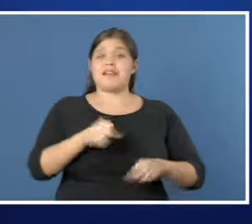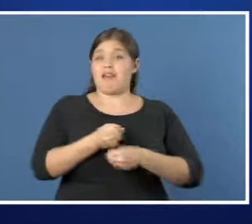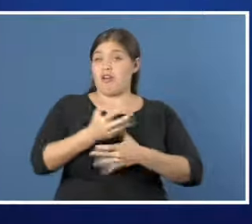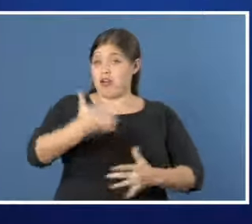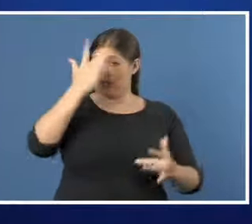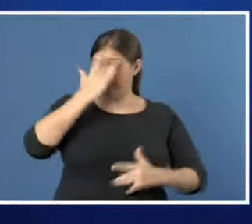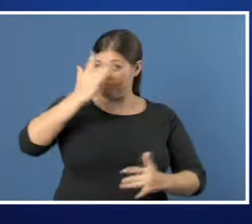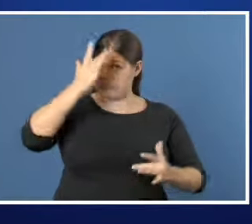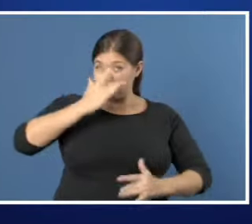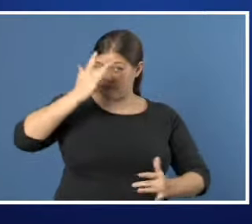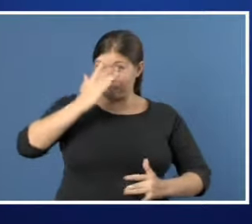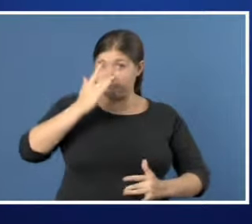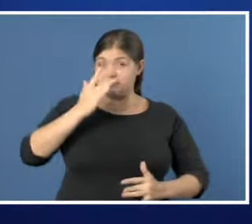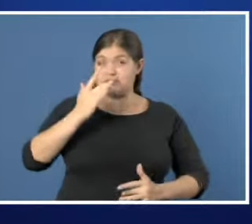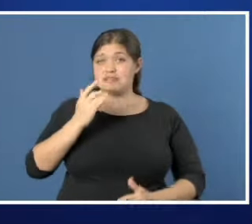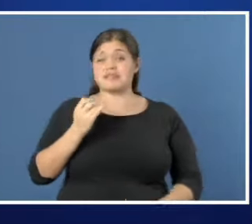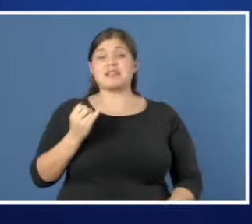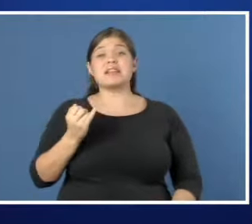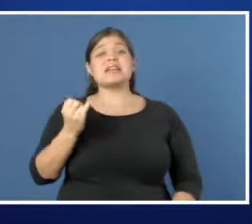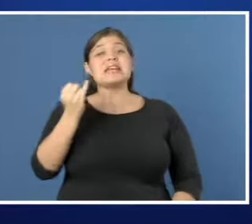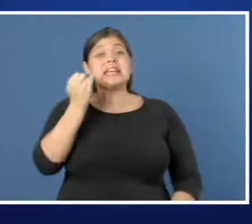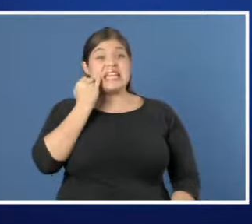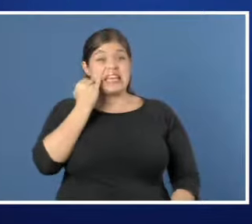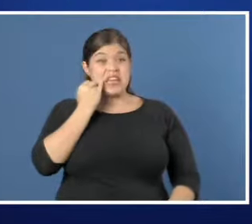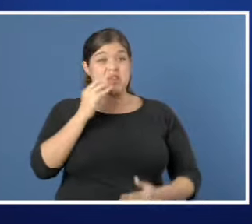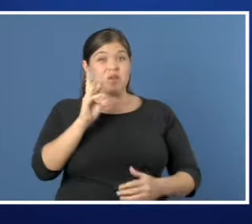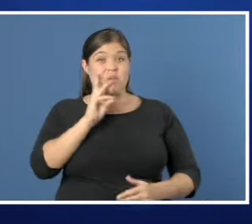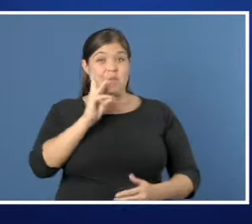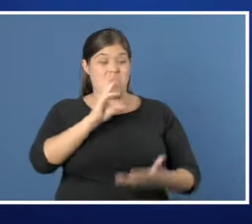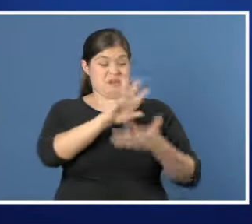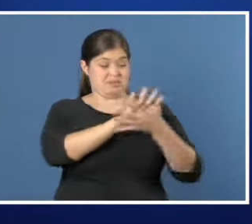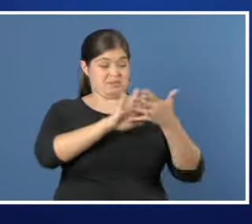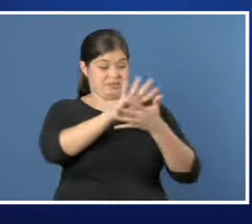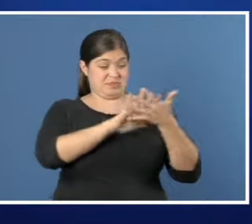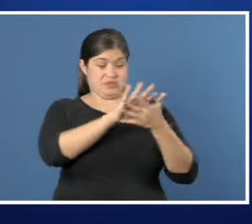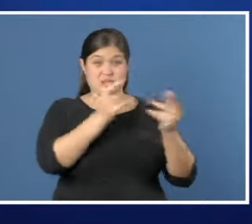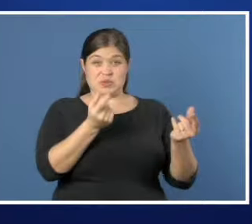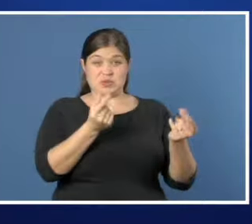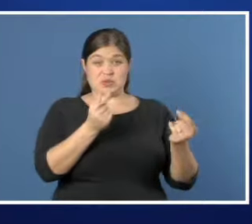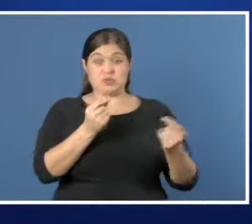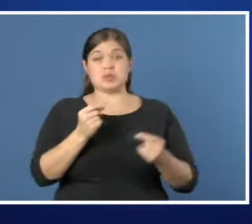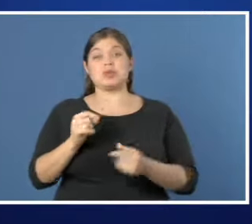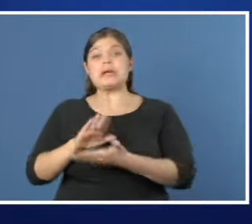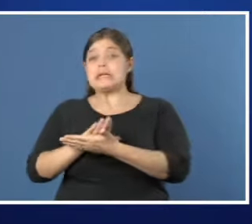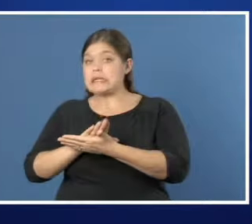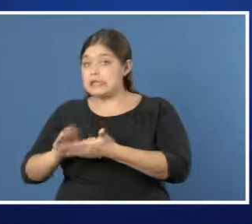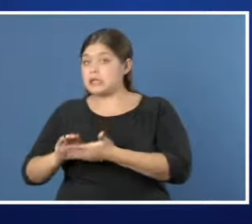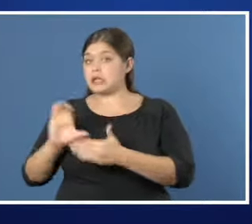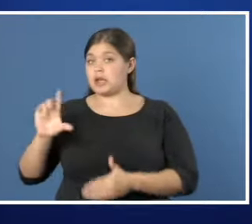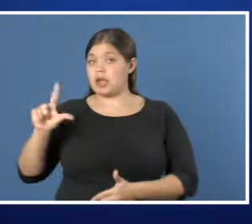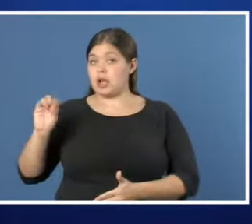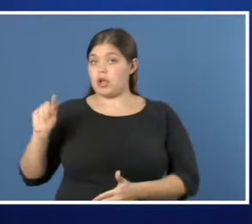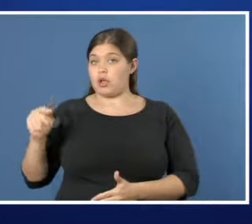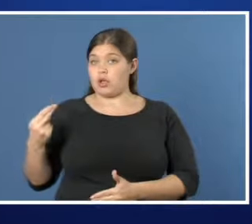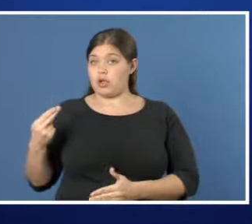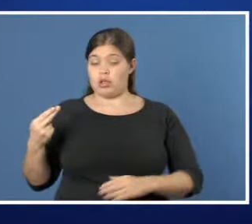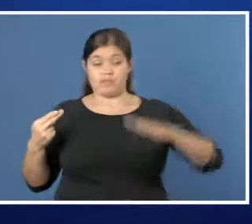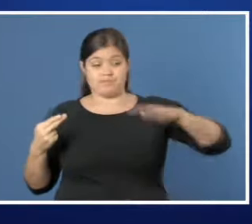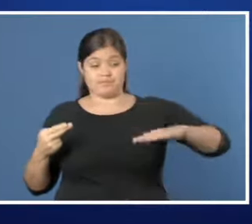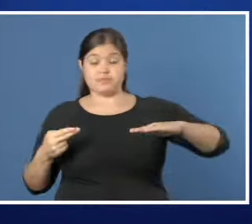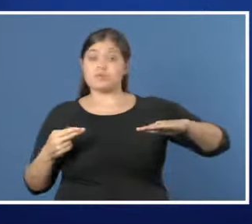disease-causing organisms that may be present. If the water is cloudy, filter it through clean cloths or allow